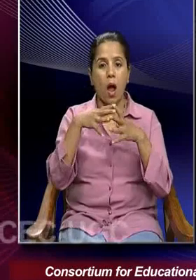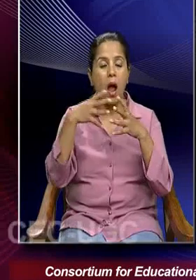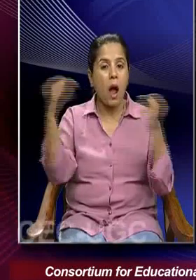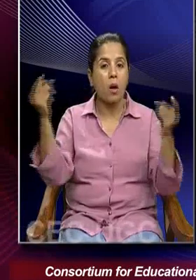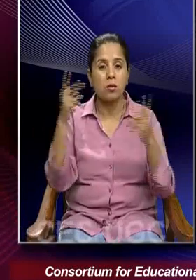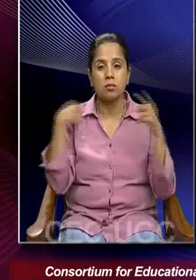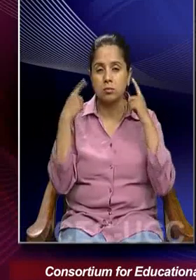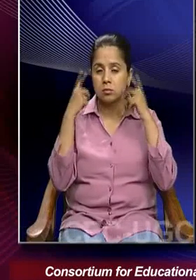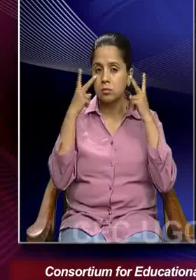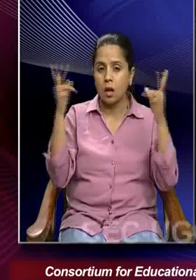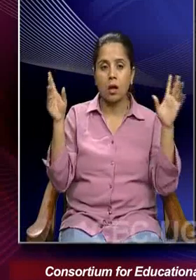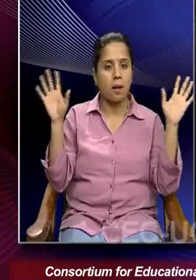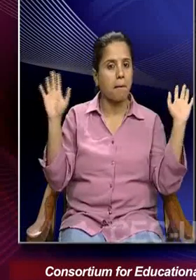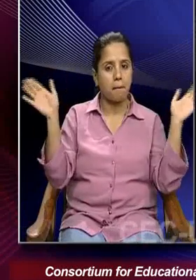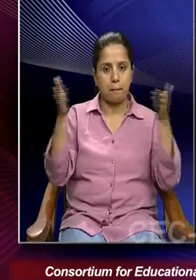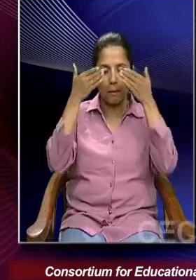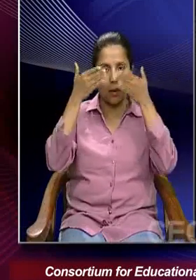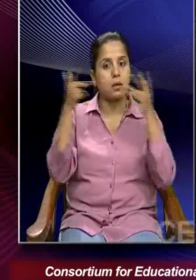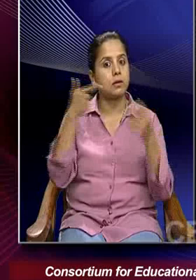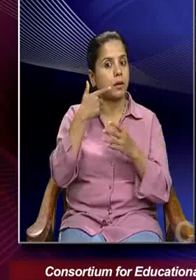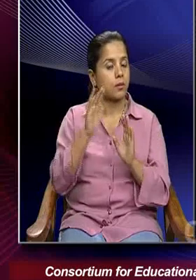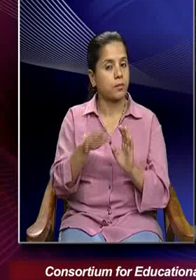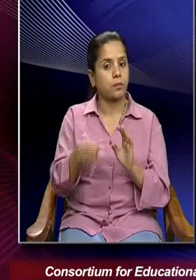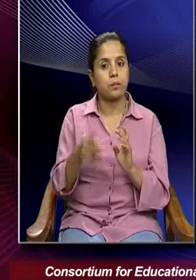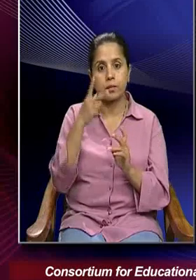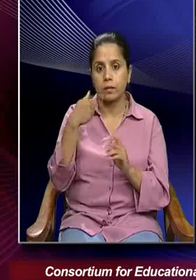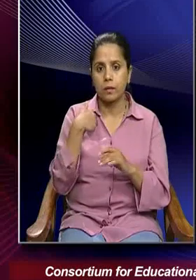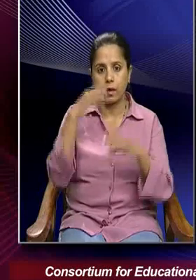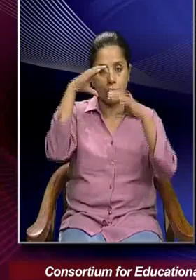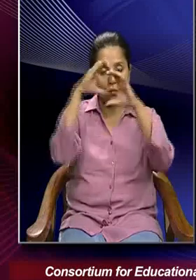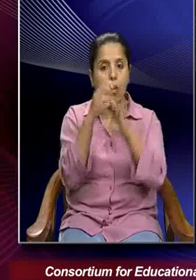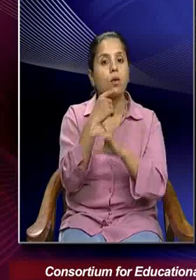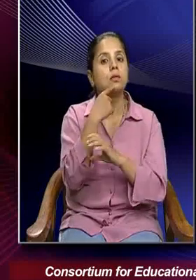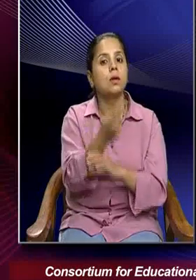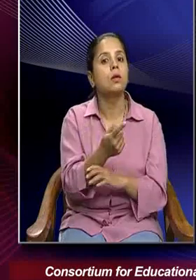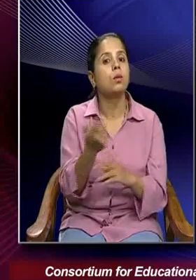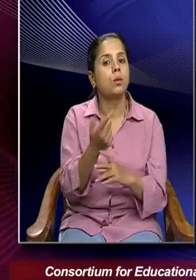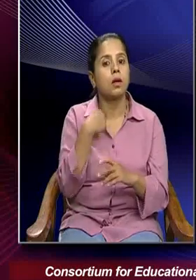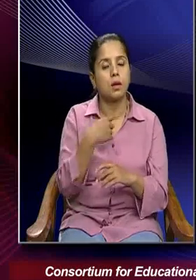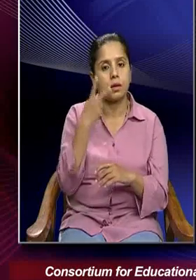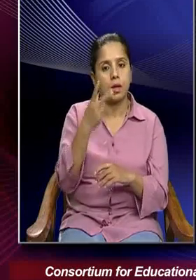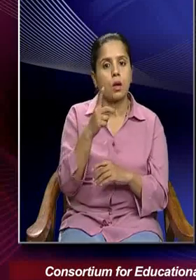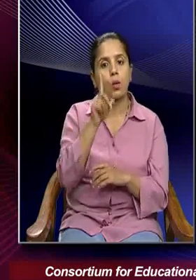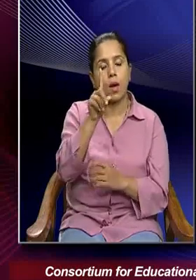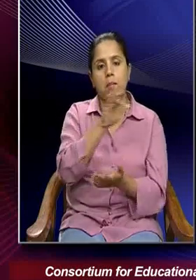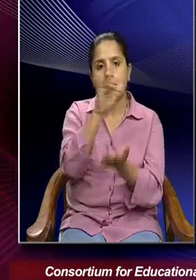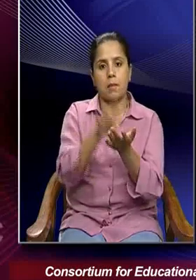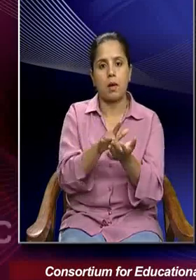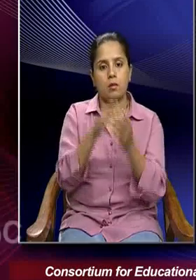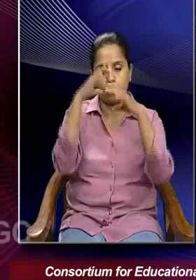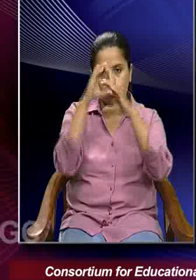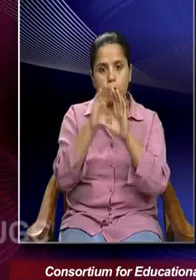It is the practice of redirecting our attention inwards. That